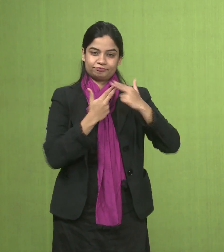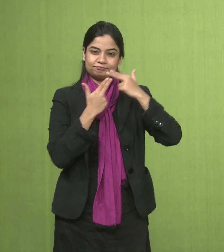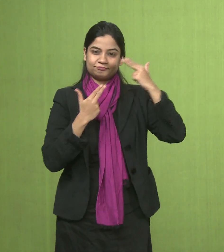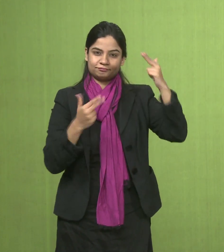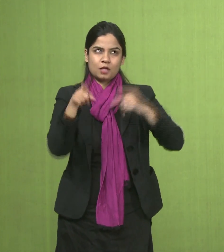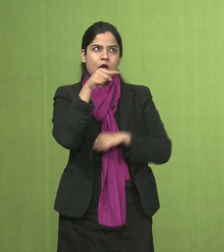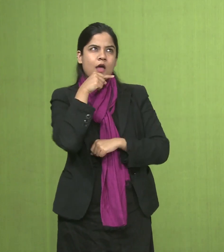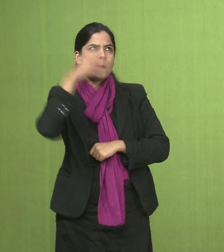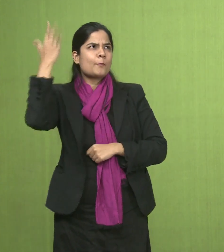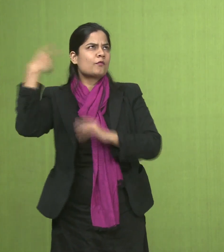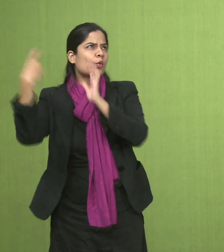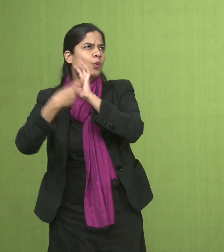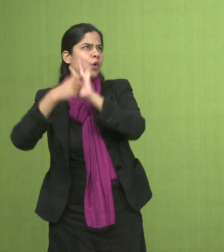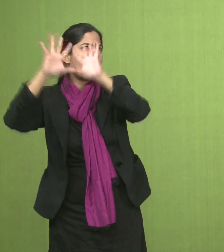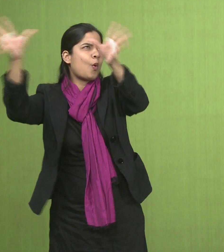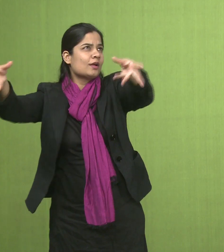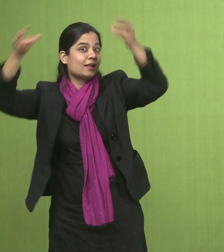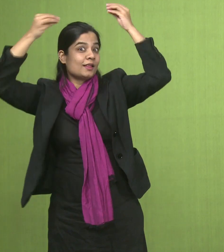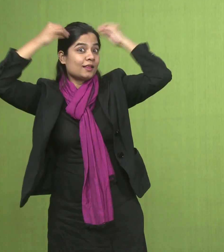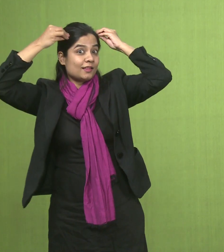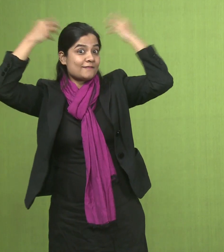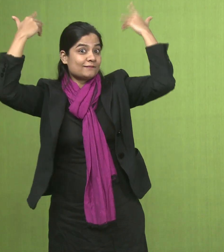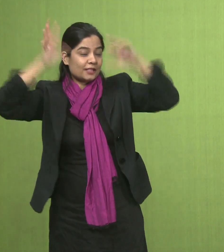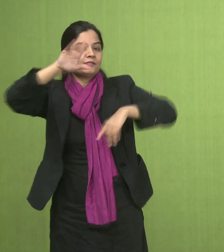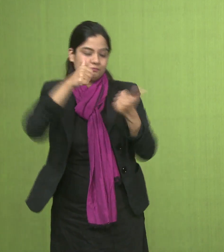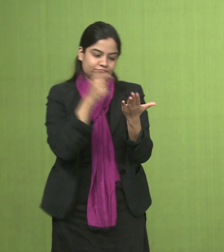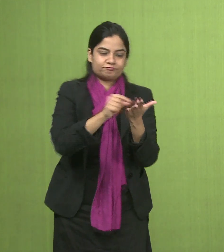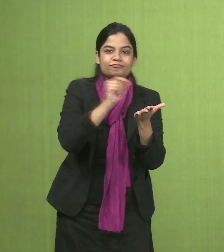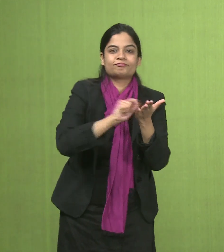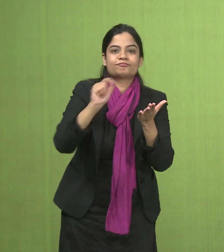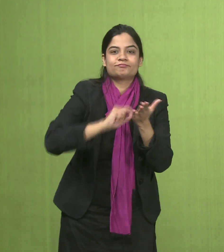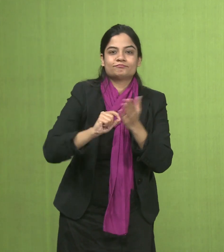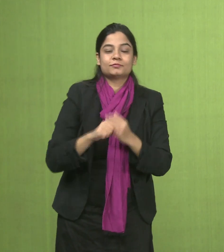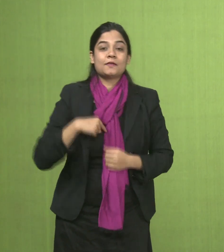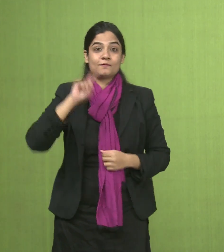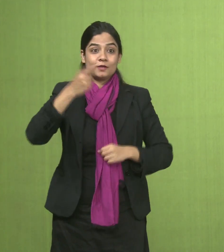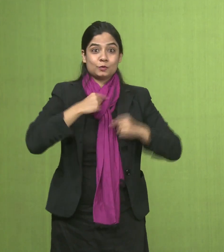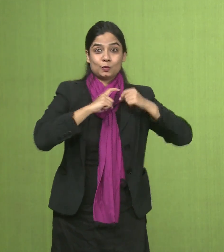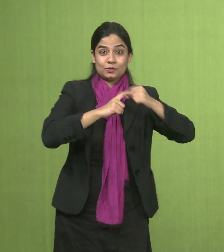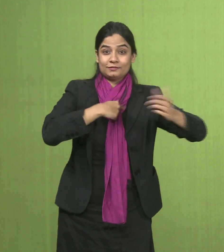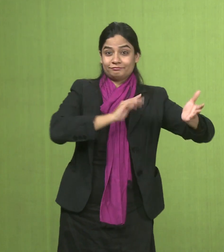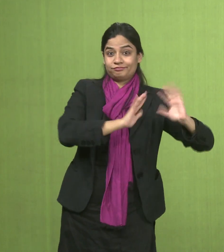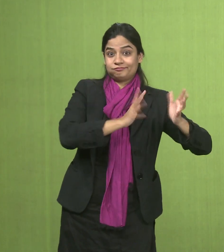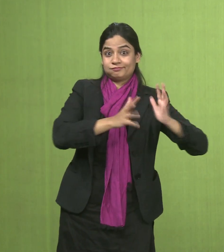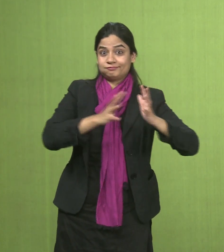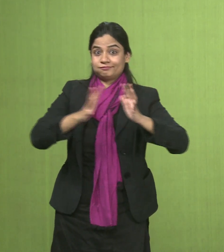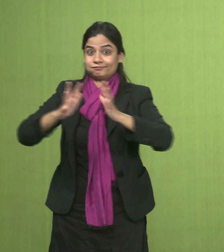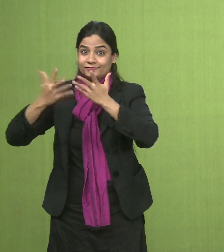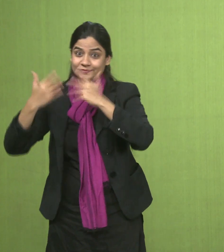You have to tell me the answers of the questions now that you have learned from the chapters. I will sign the question